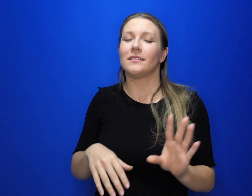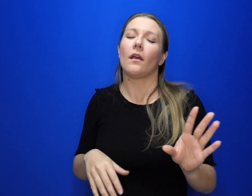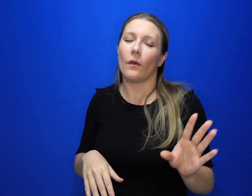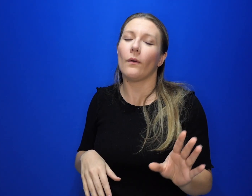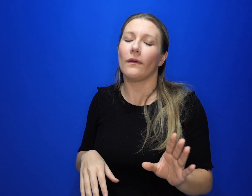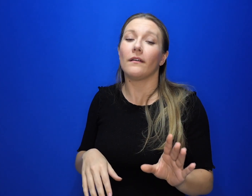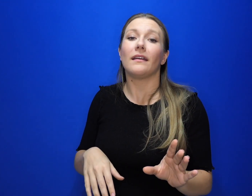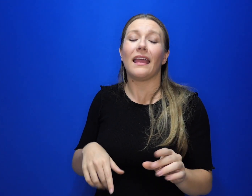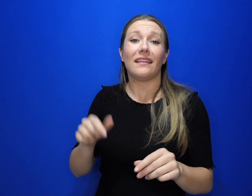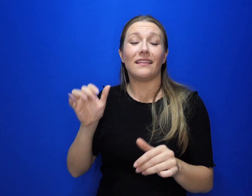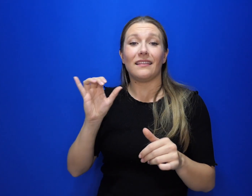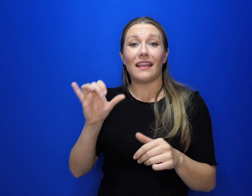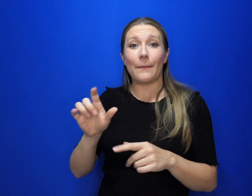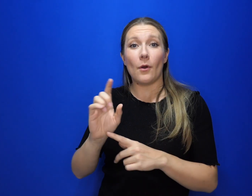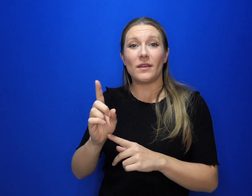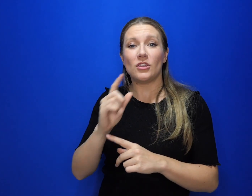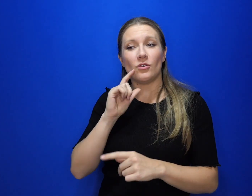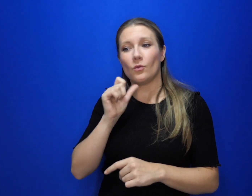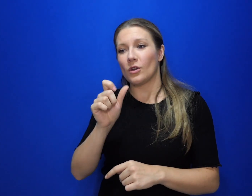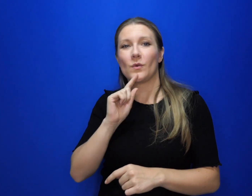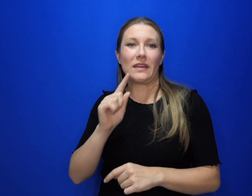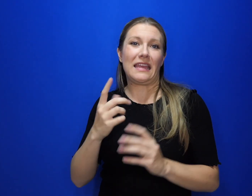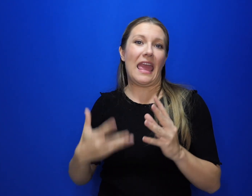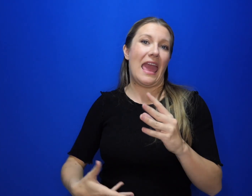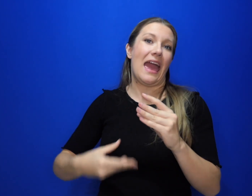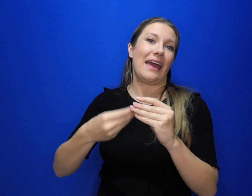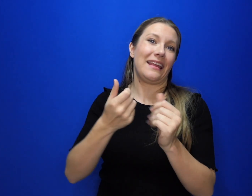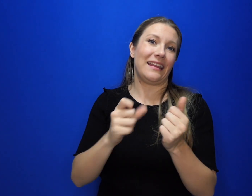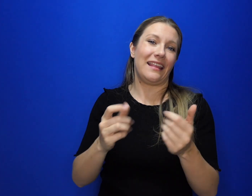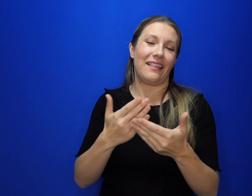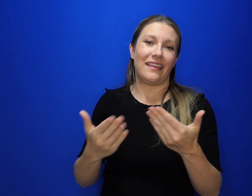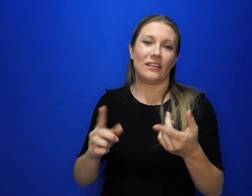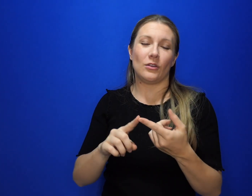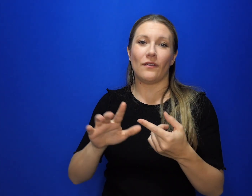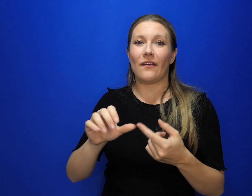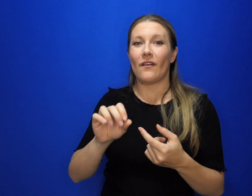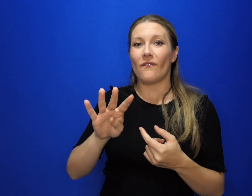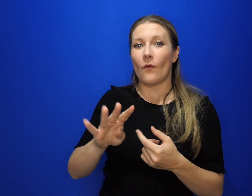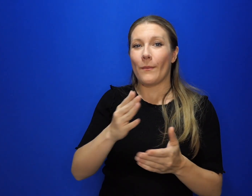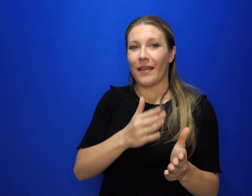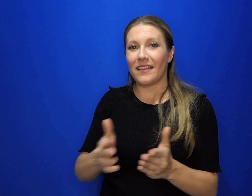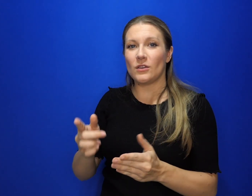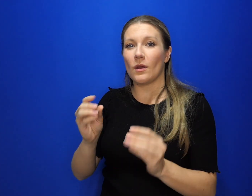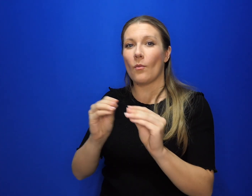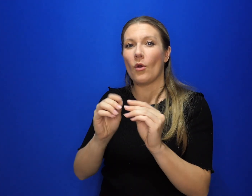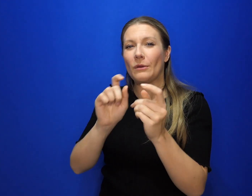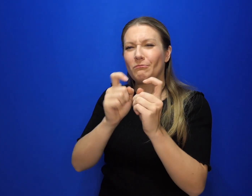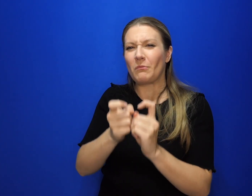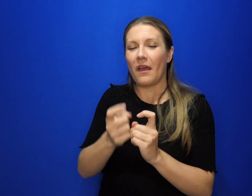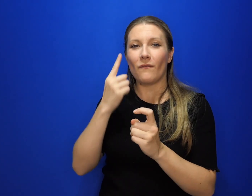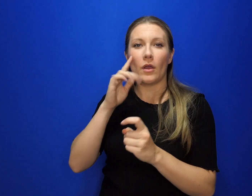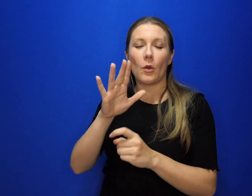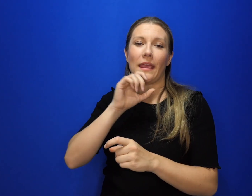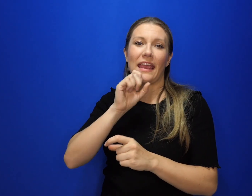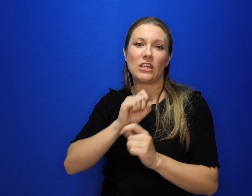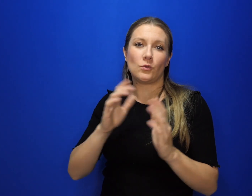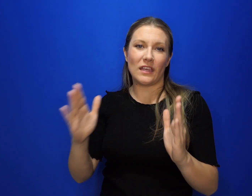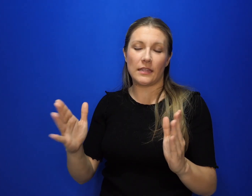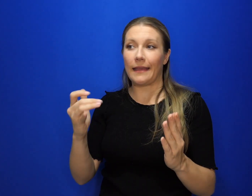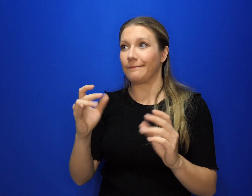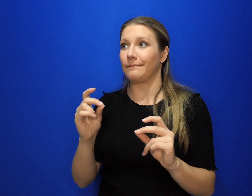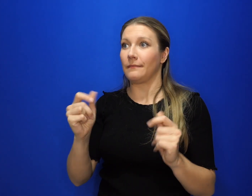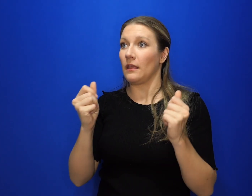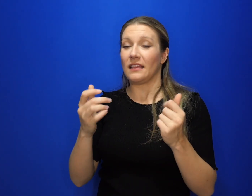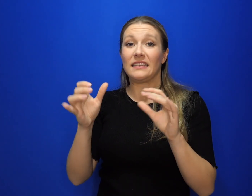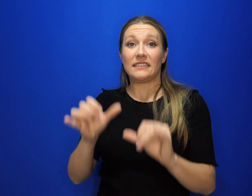And meanwhile, you were never really adding things to 504 plans. You were kind of just manipulating them to make them work for the age range. Like all of a sudden,